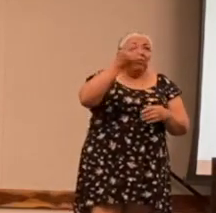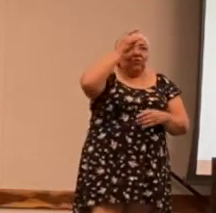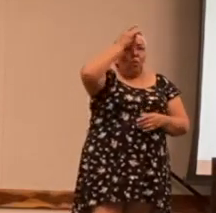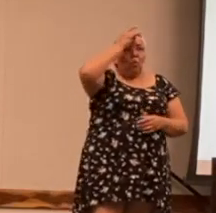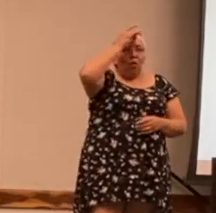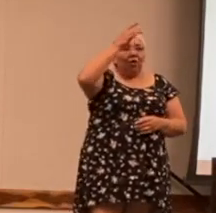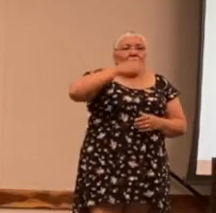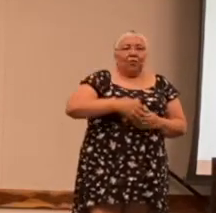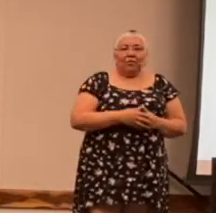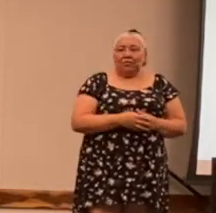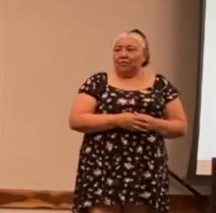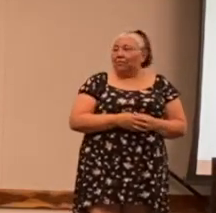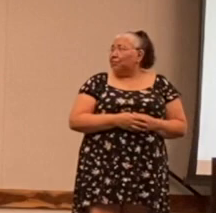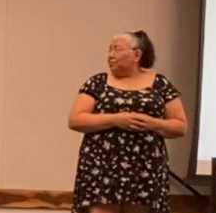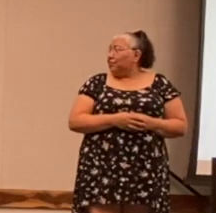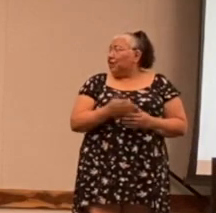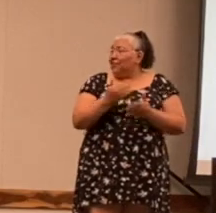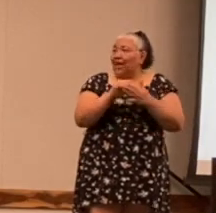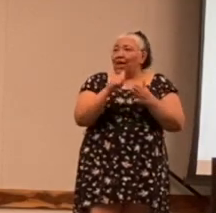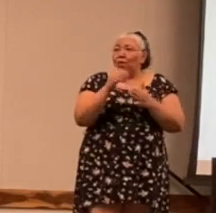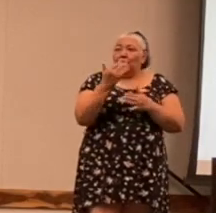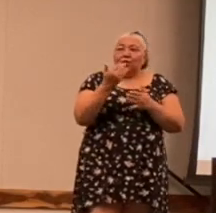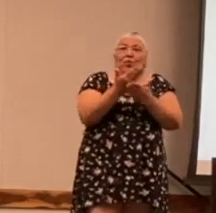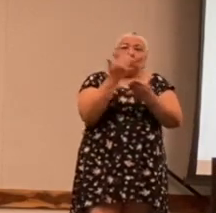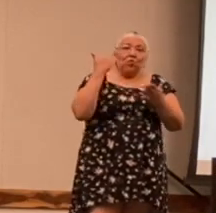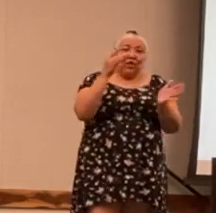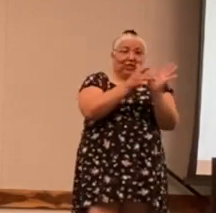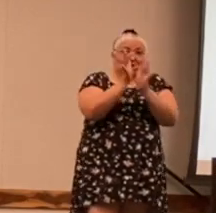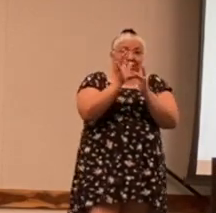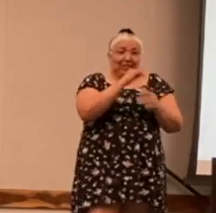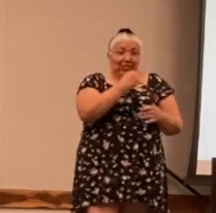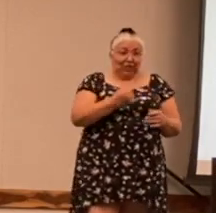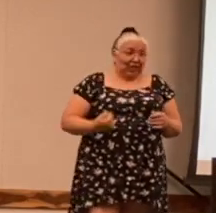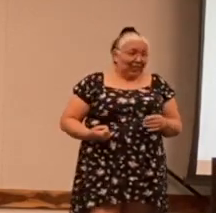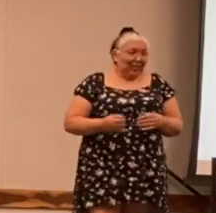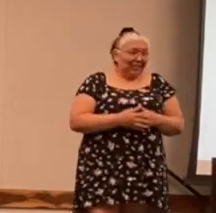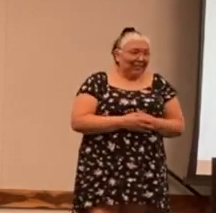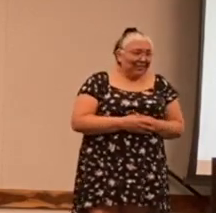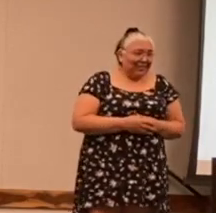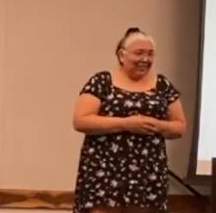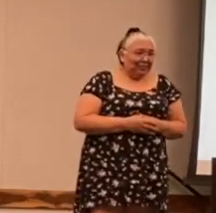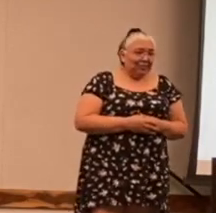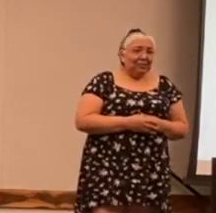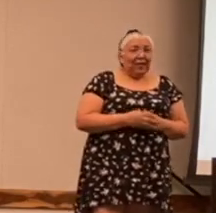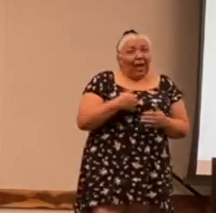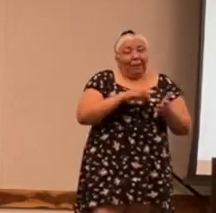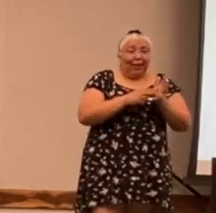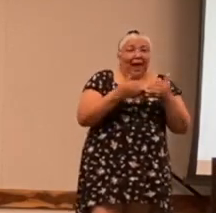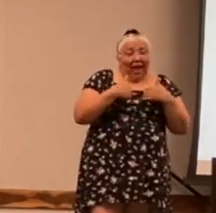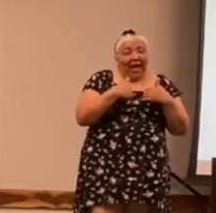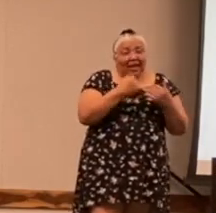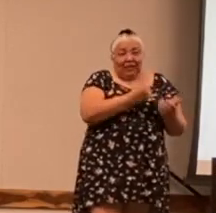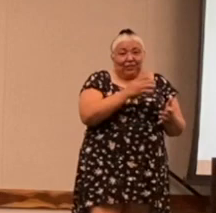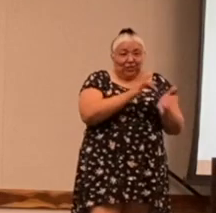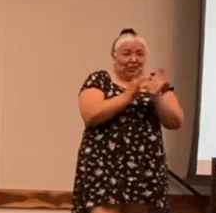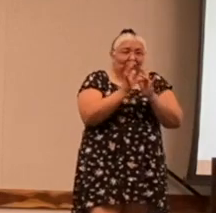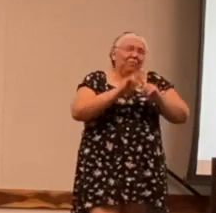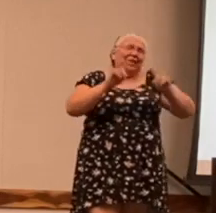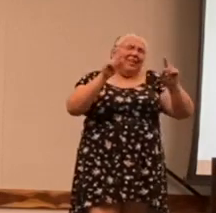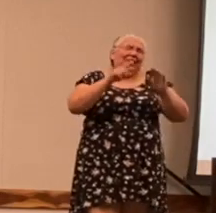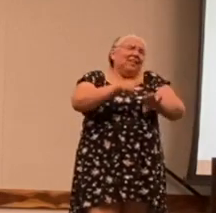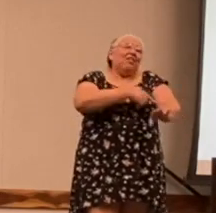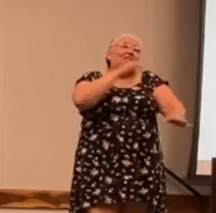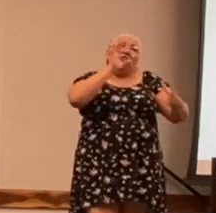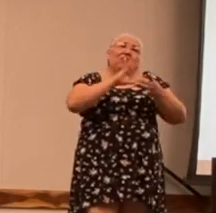Okay? That was pre-Jesus Jason, right? So, I mean, I had Jesus, but never mind. It's a lot of fun.